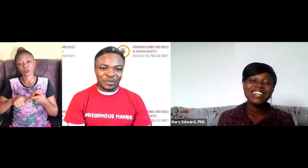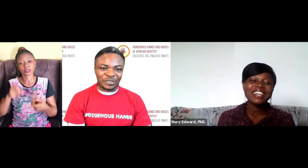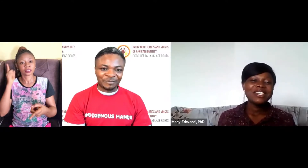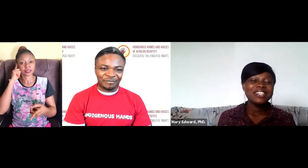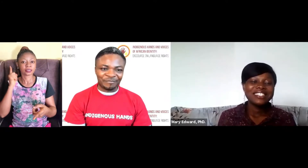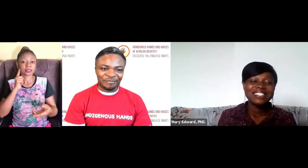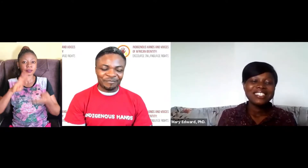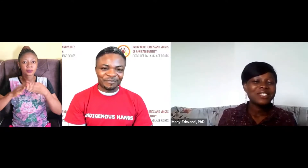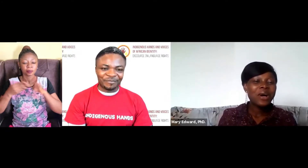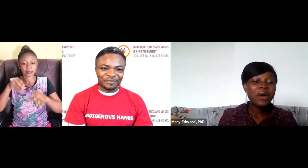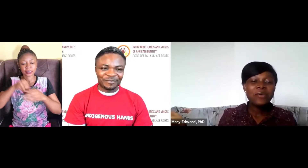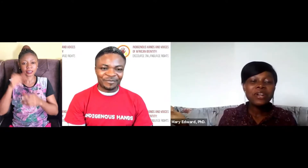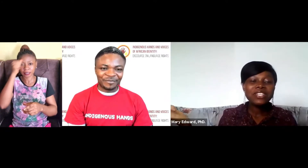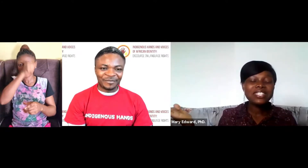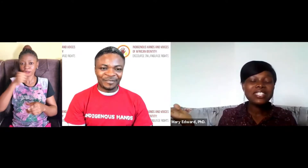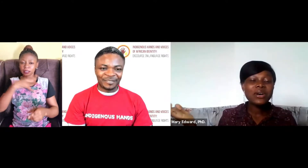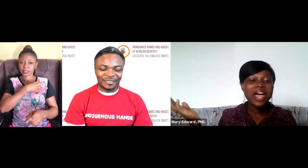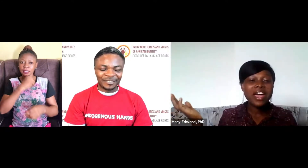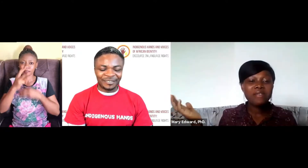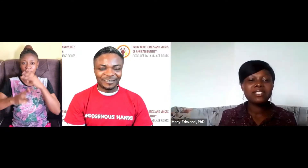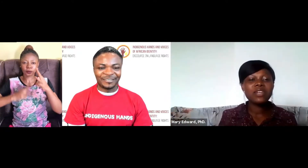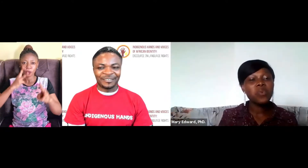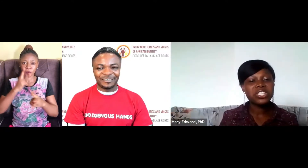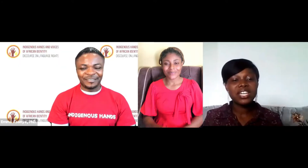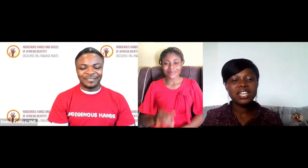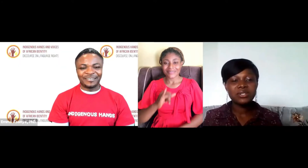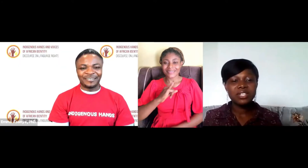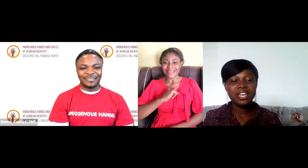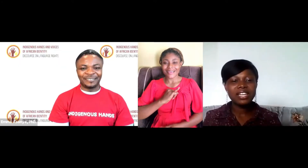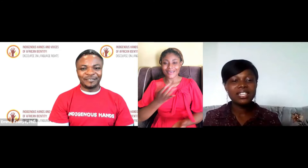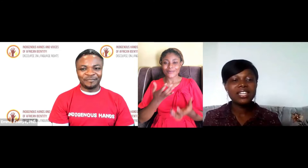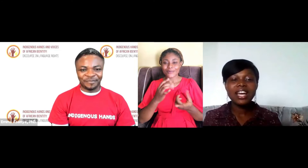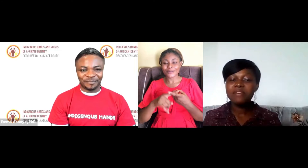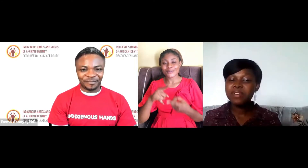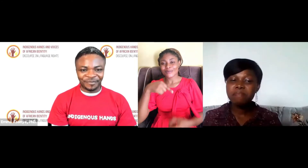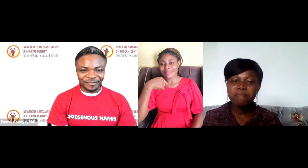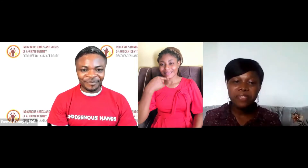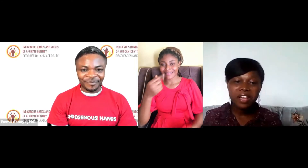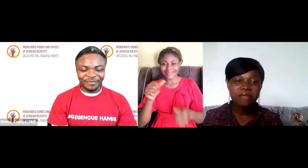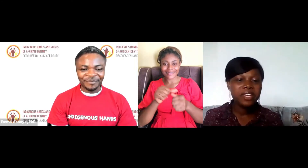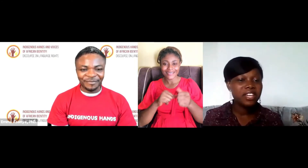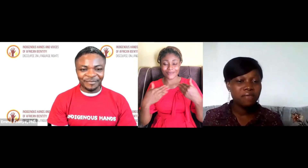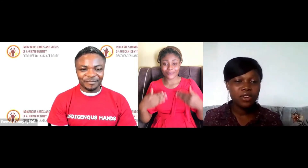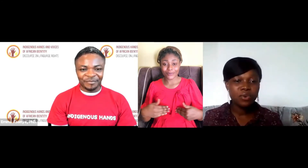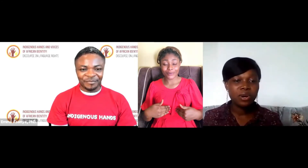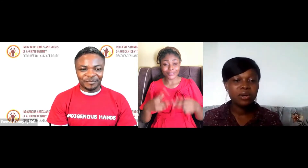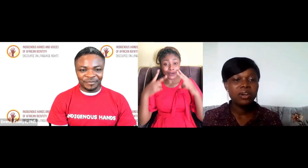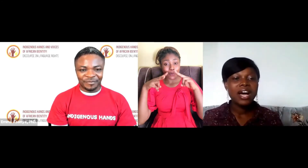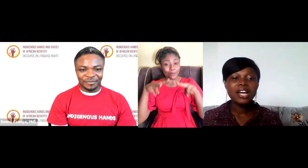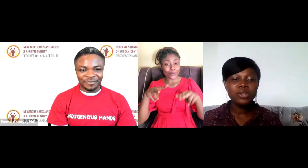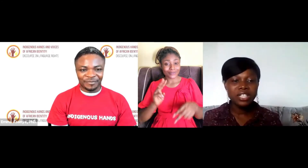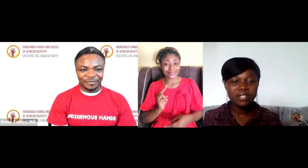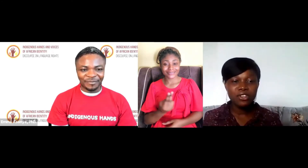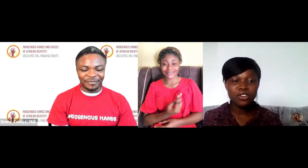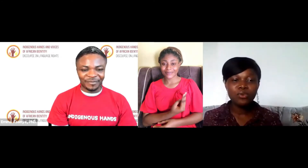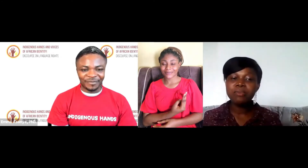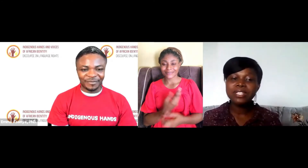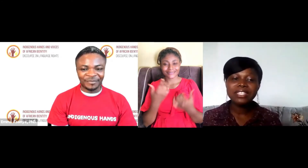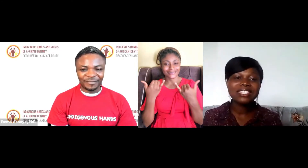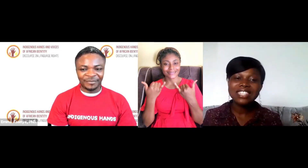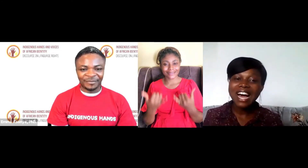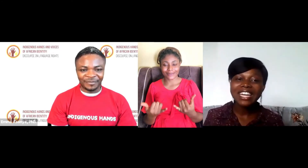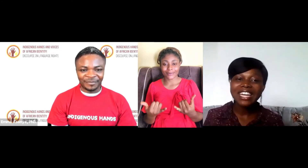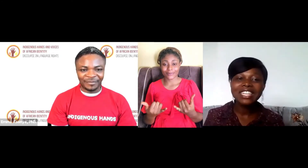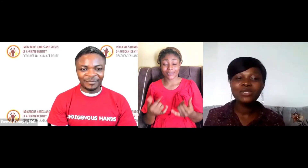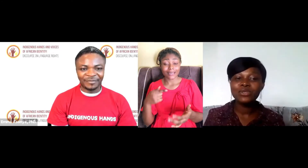and the world. So I want to tell every person watching us today, every deaf individual, I know this video will